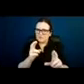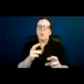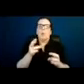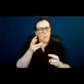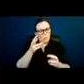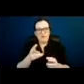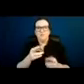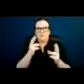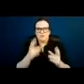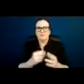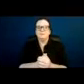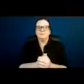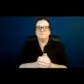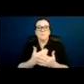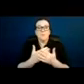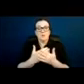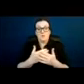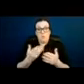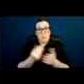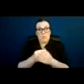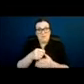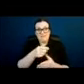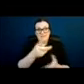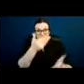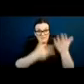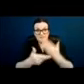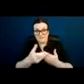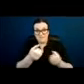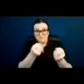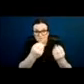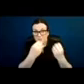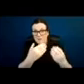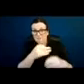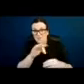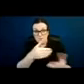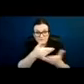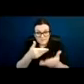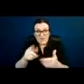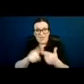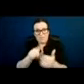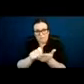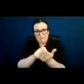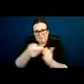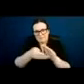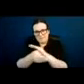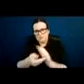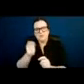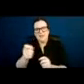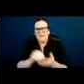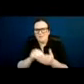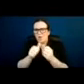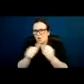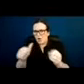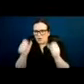Alongside this, the feedback from the consultation events and the written submission highlighted other issues around Article